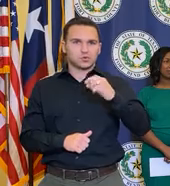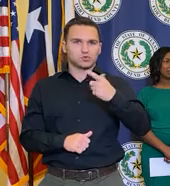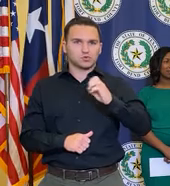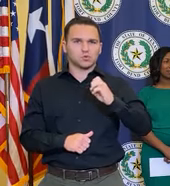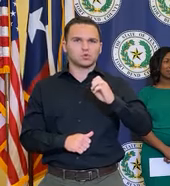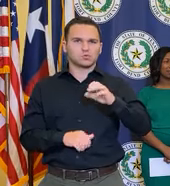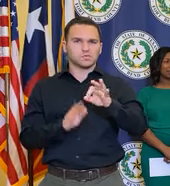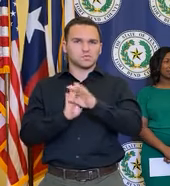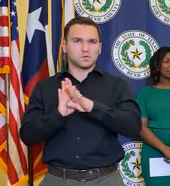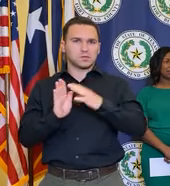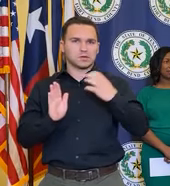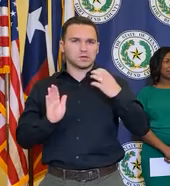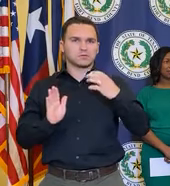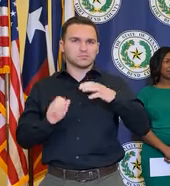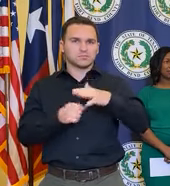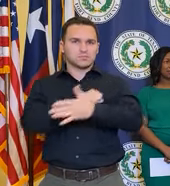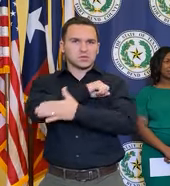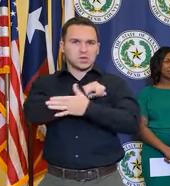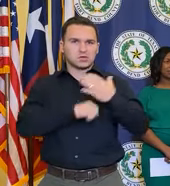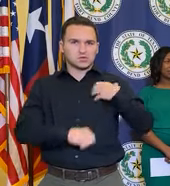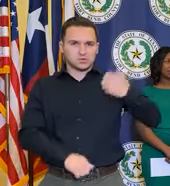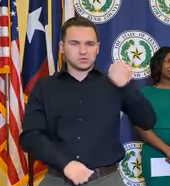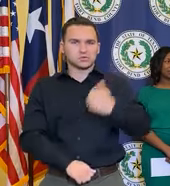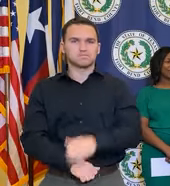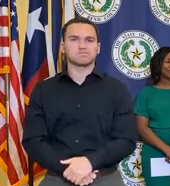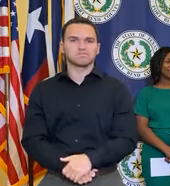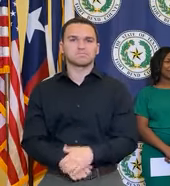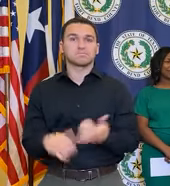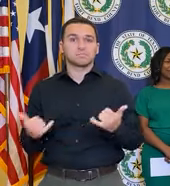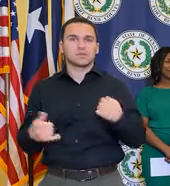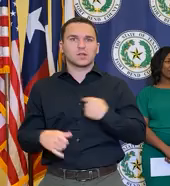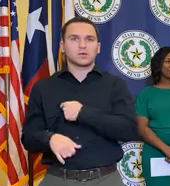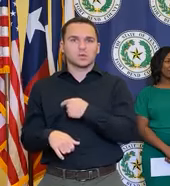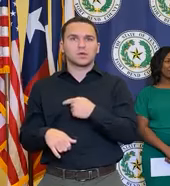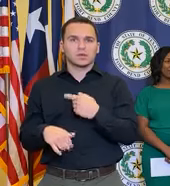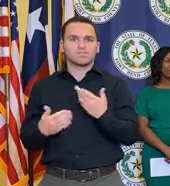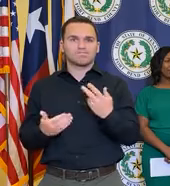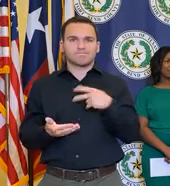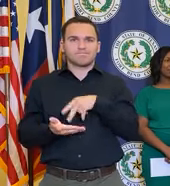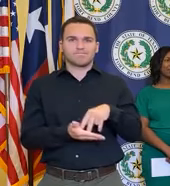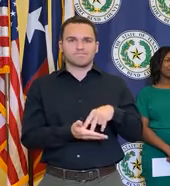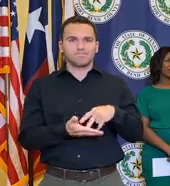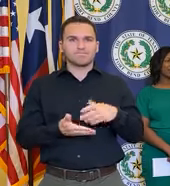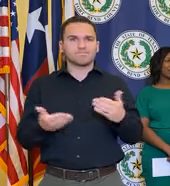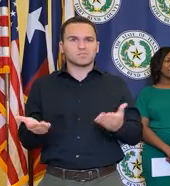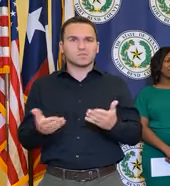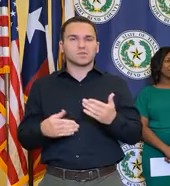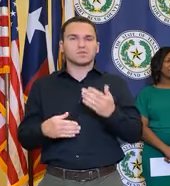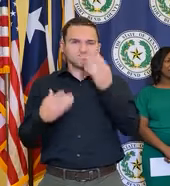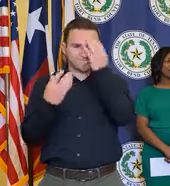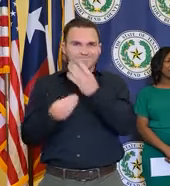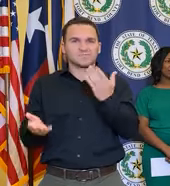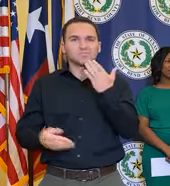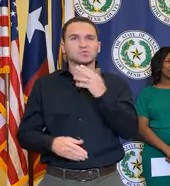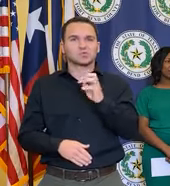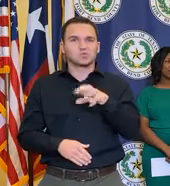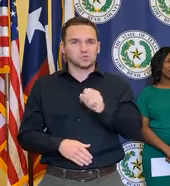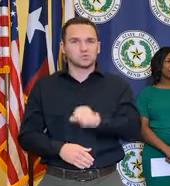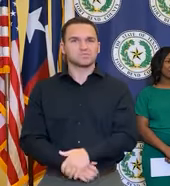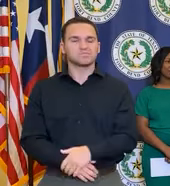Only Church. Today, we are standing in front of you with, especially with some good news. From day